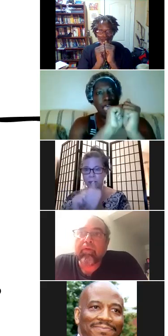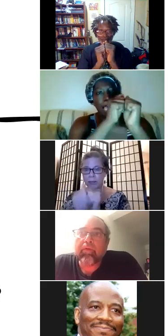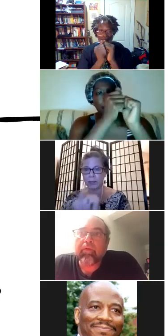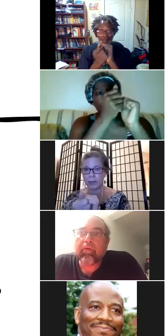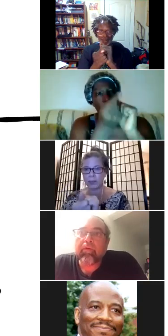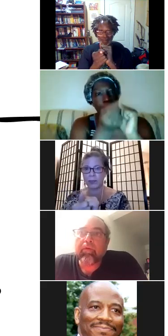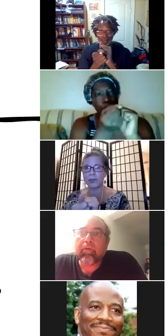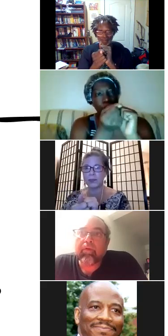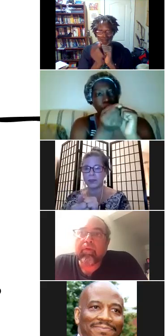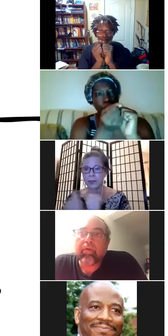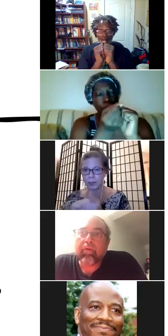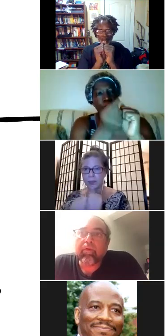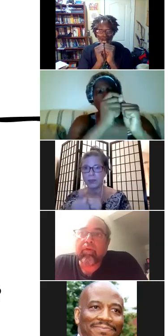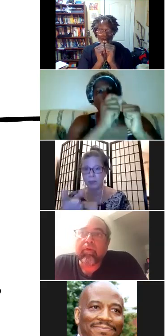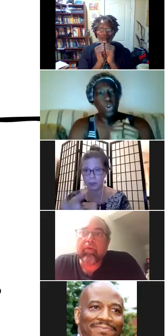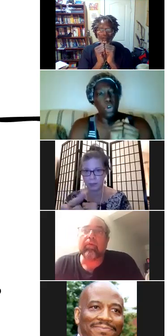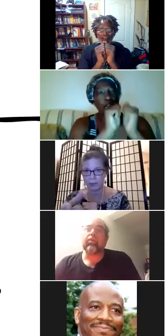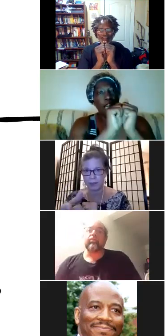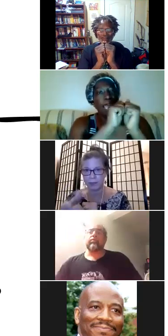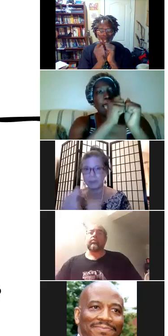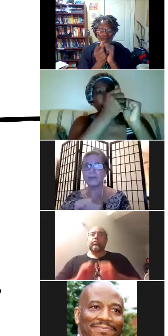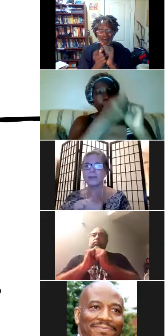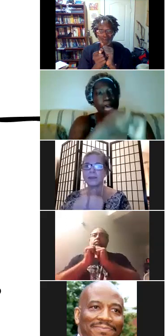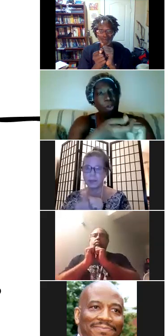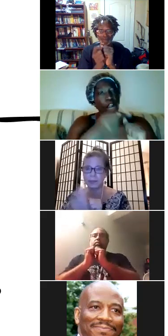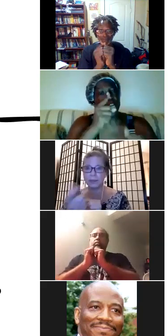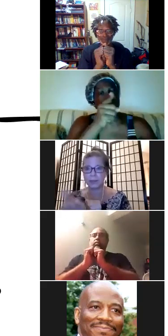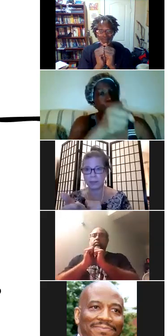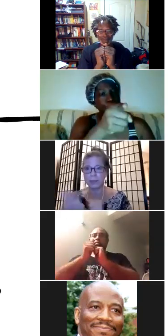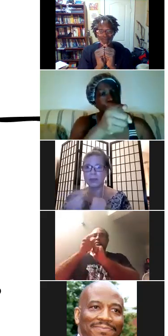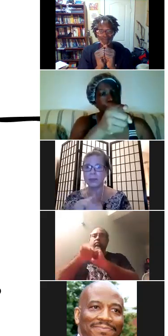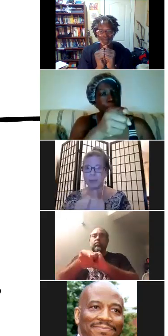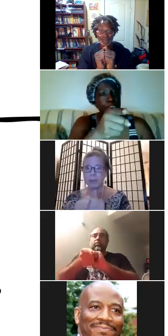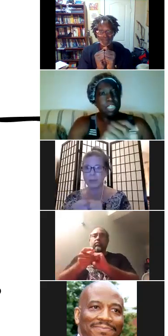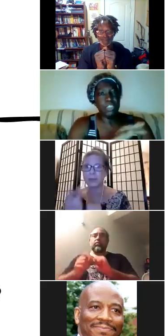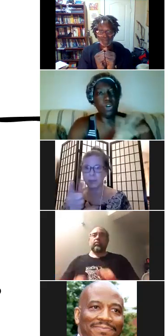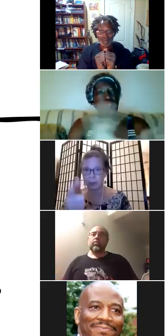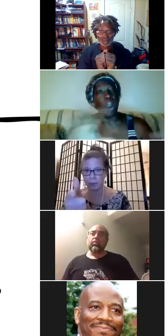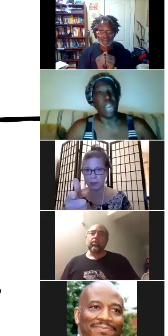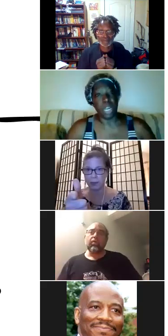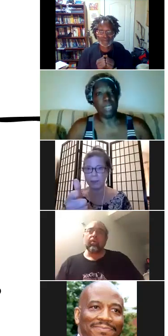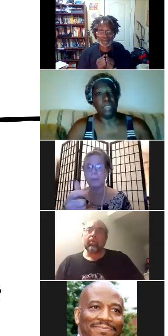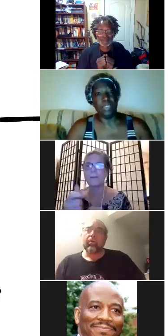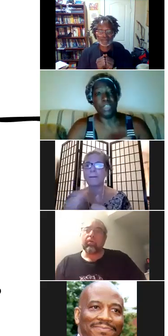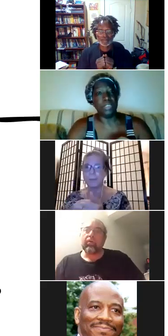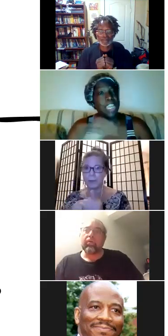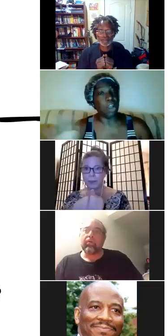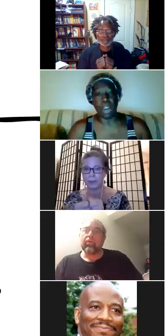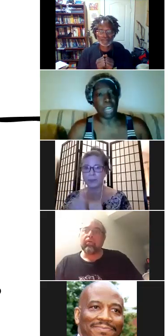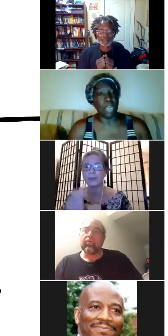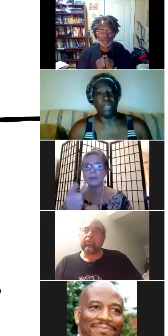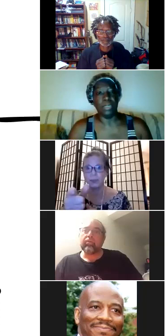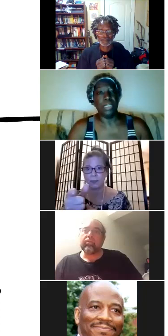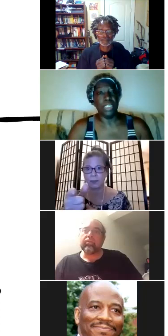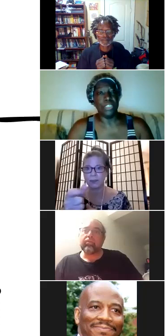So how are you? Or how are you? There's no R. You don't say